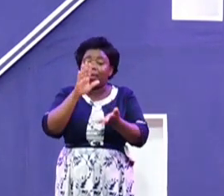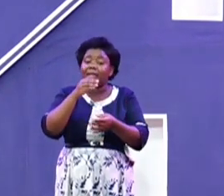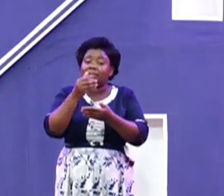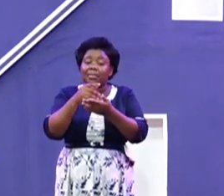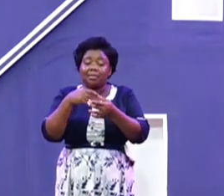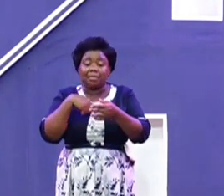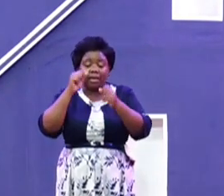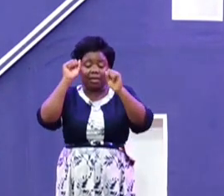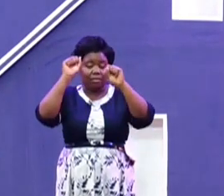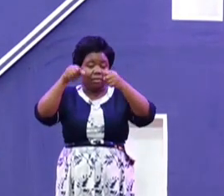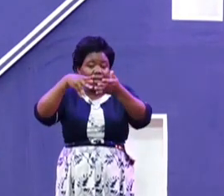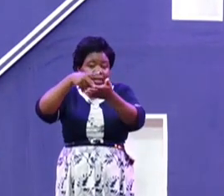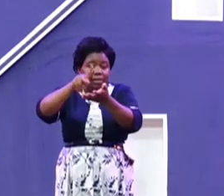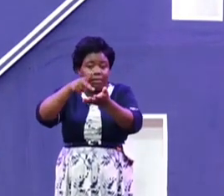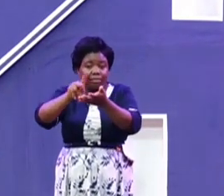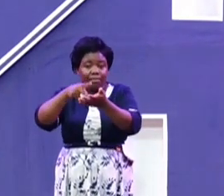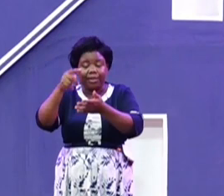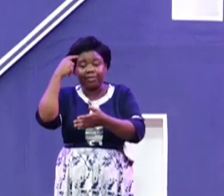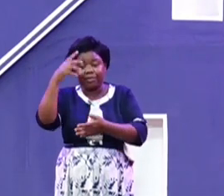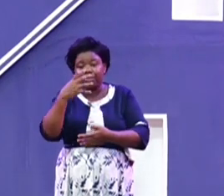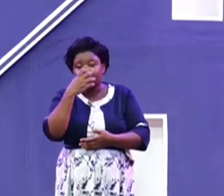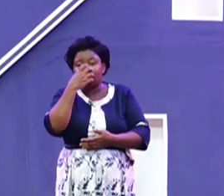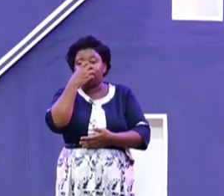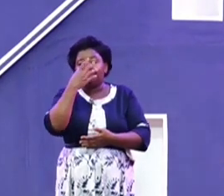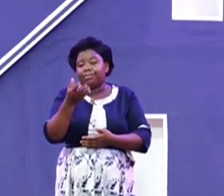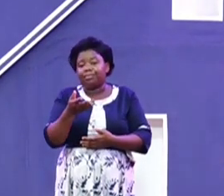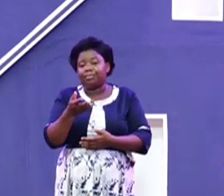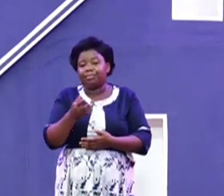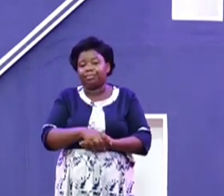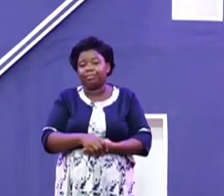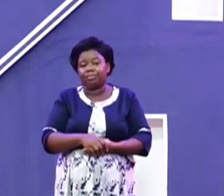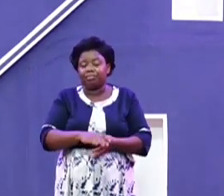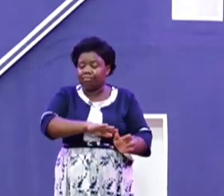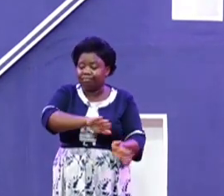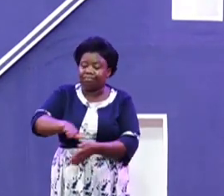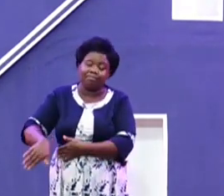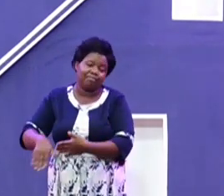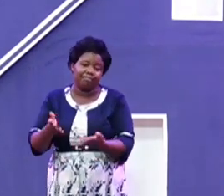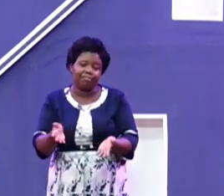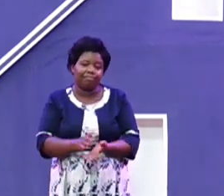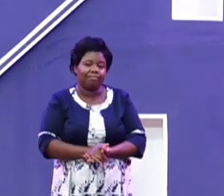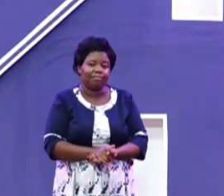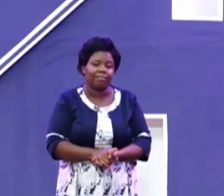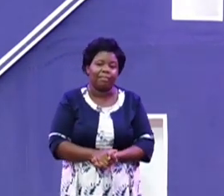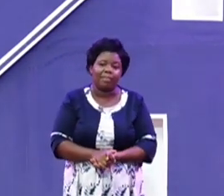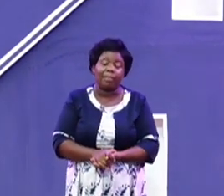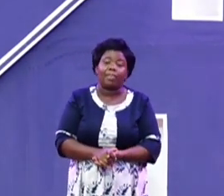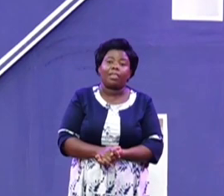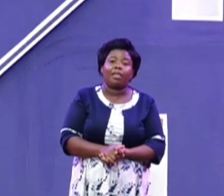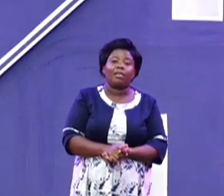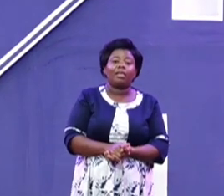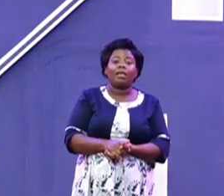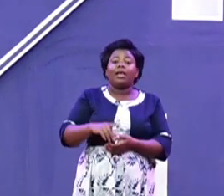years, 56 years, I don't know the amount of money I would have paid. I've just left that